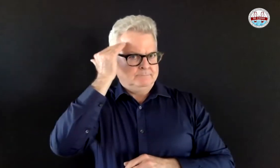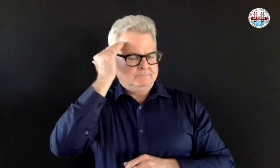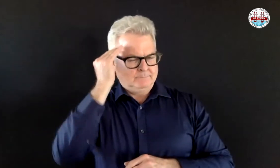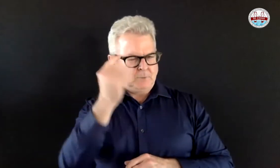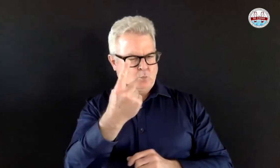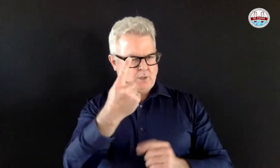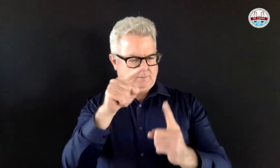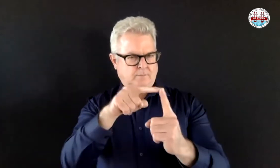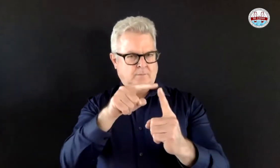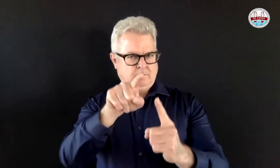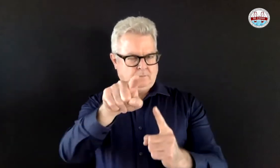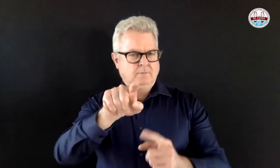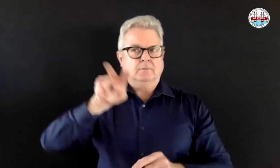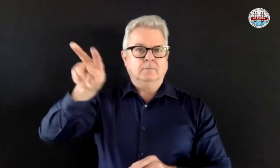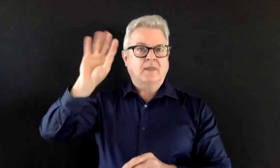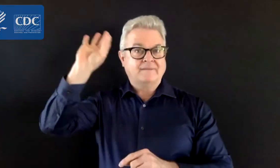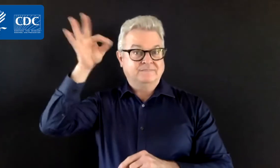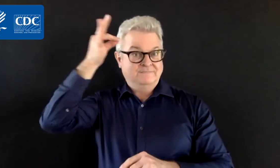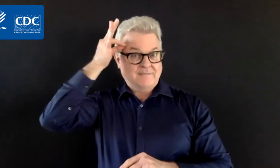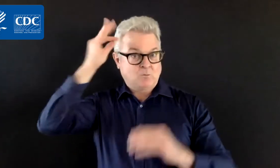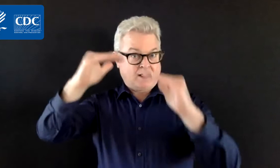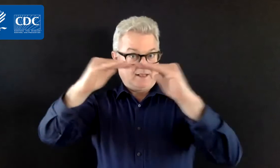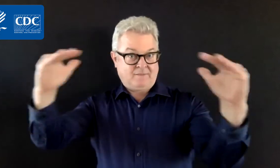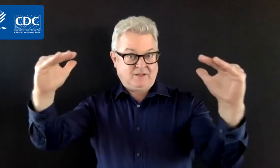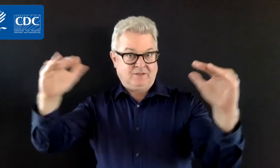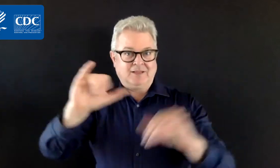I want one thing that all of us need to be aware of.